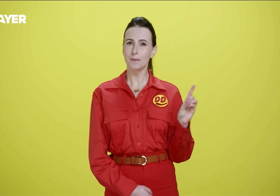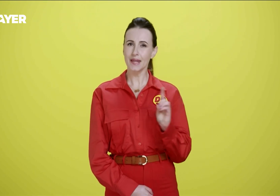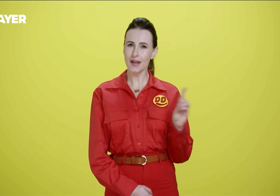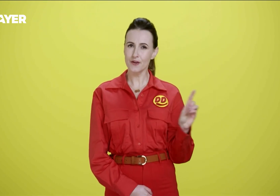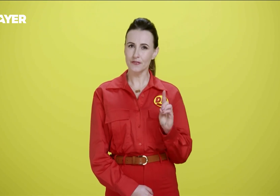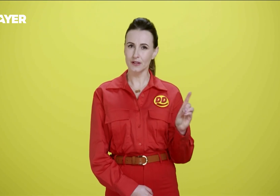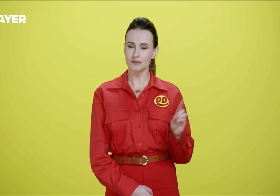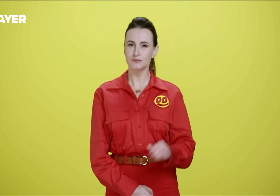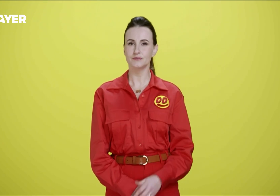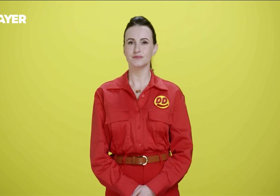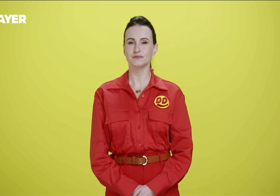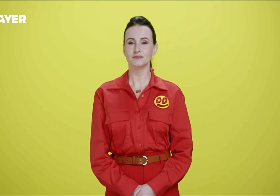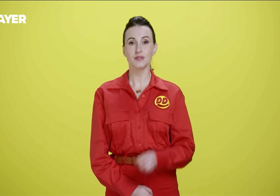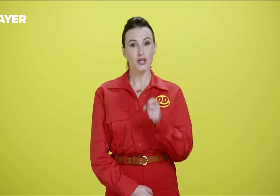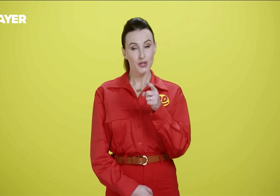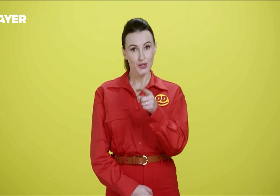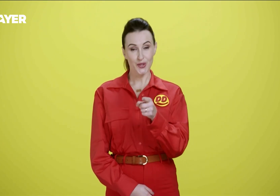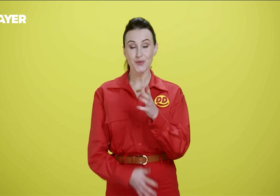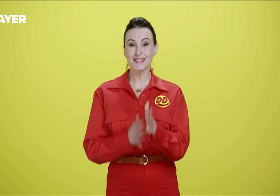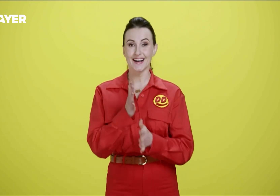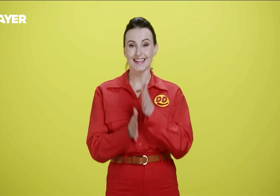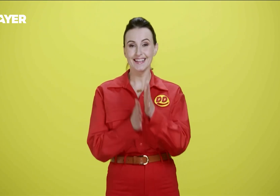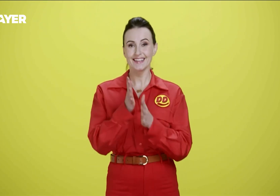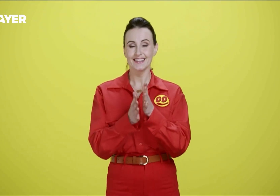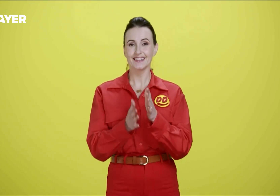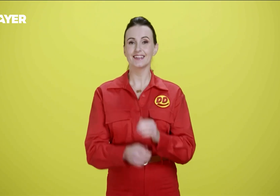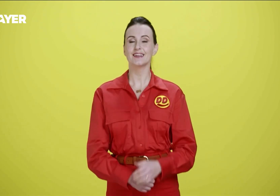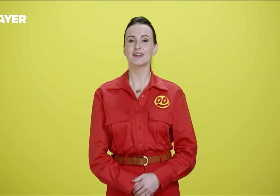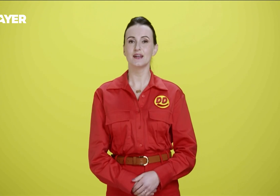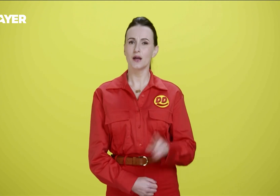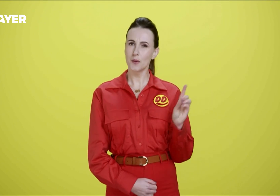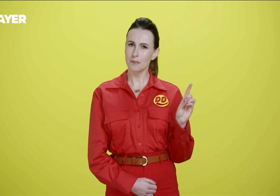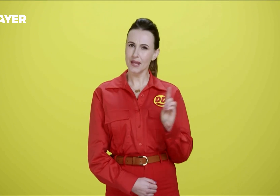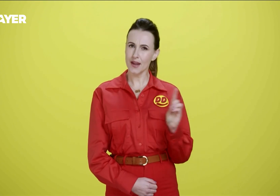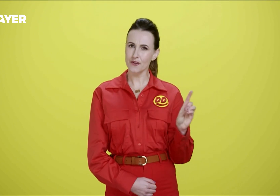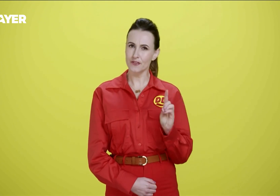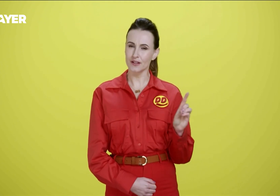Be careful. U sign. Be careful.